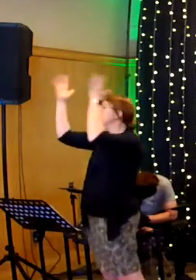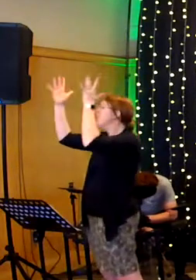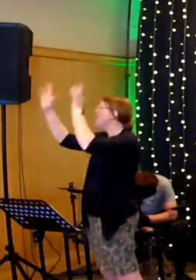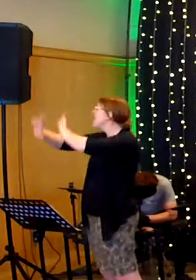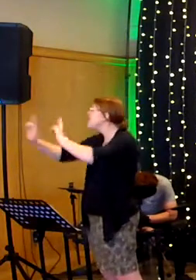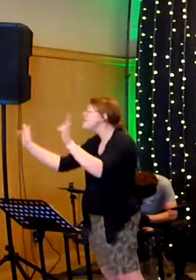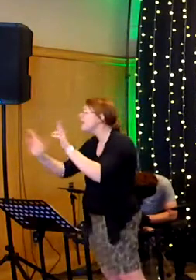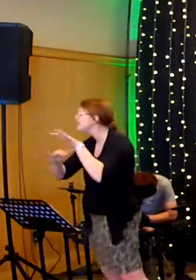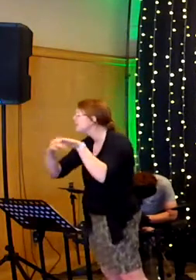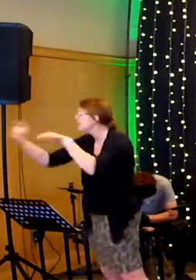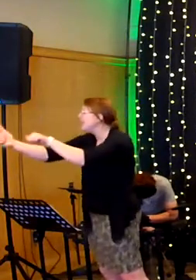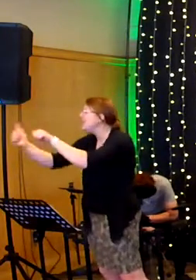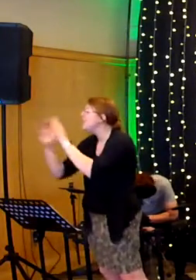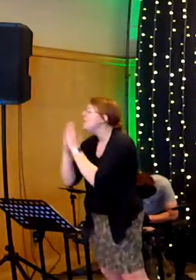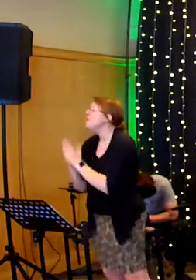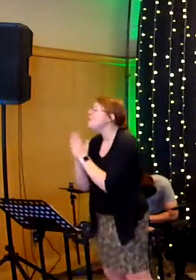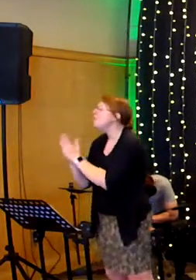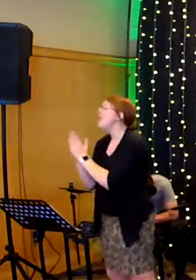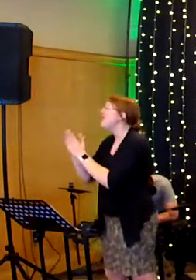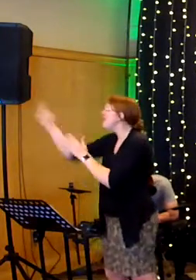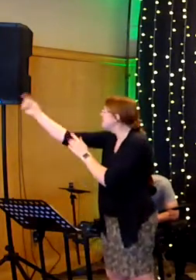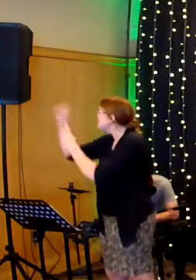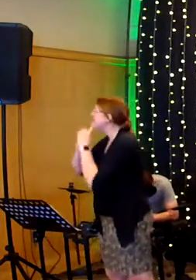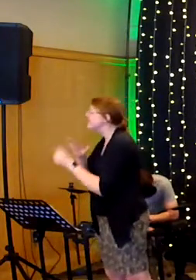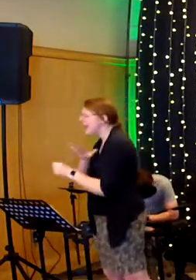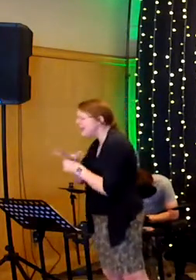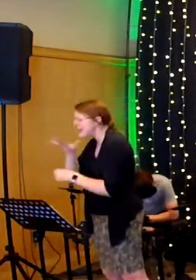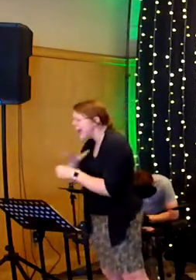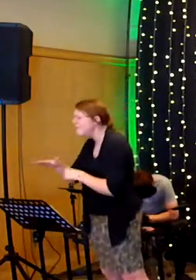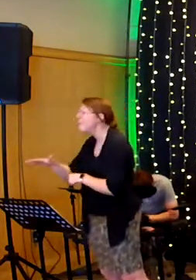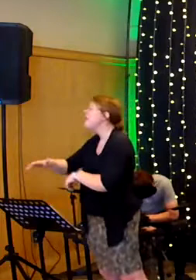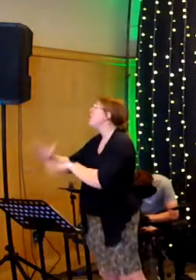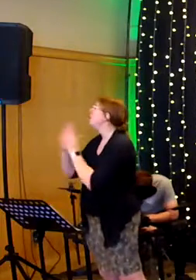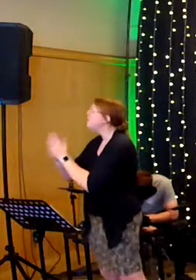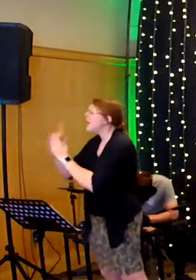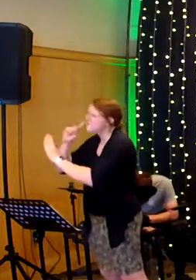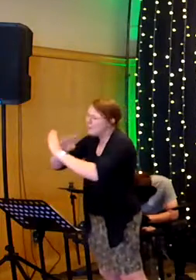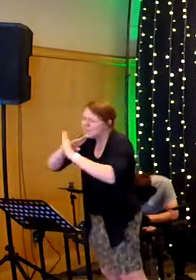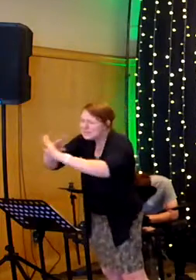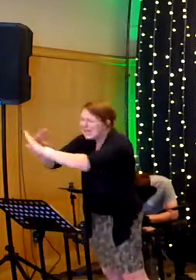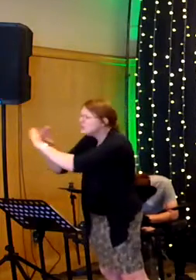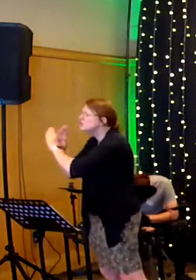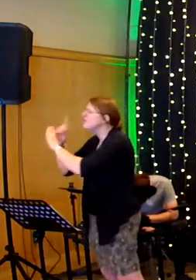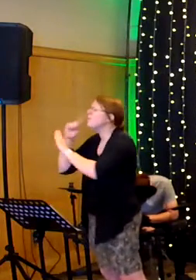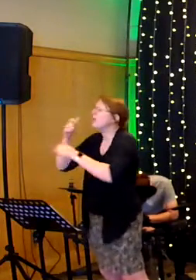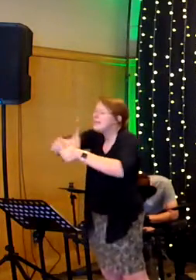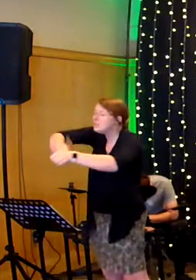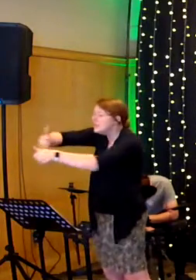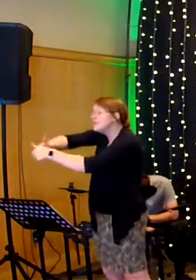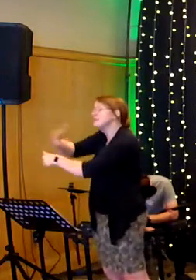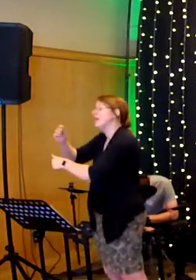we pray for provision. We pray for protection for each one of us, for our families.